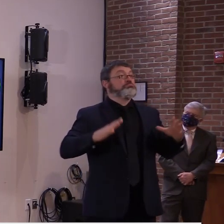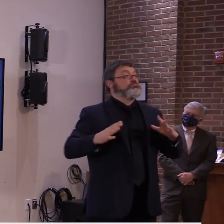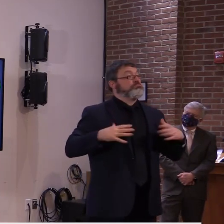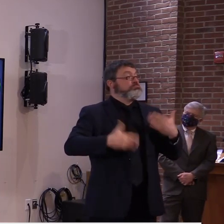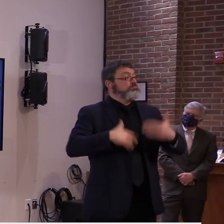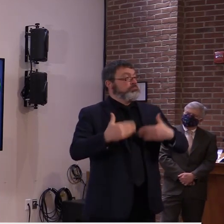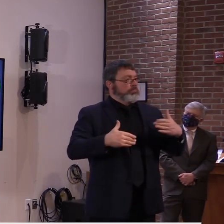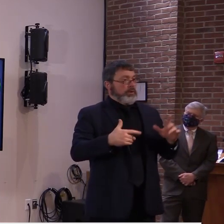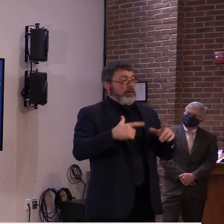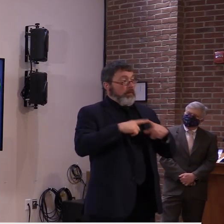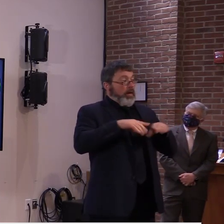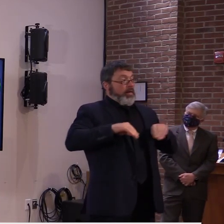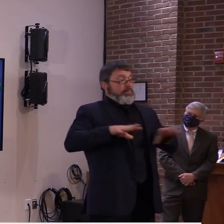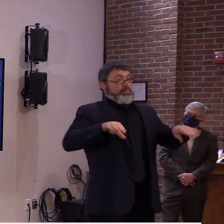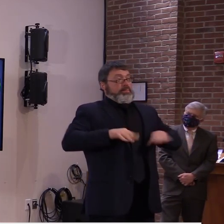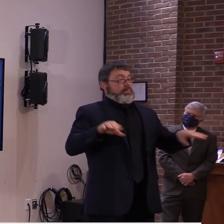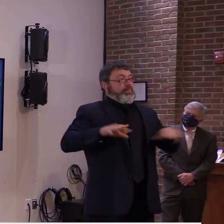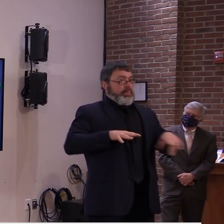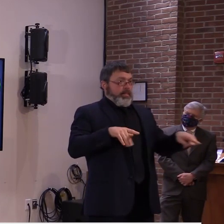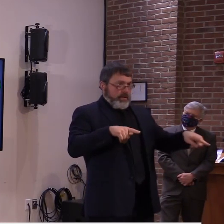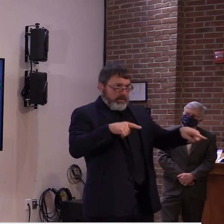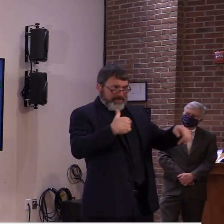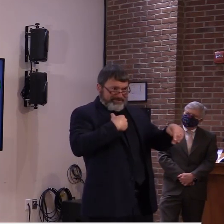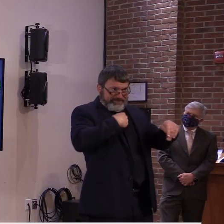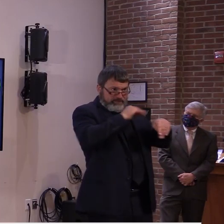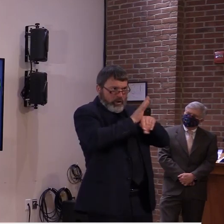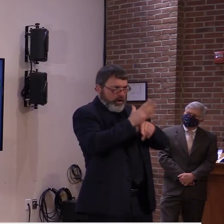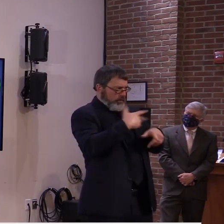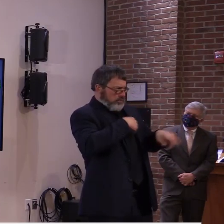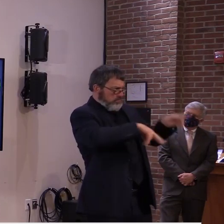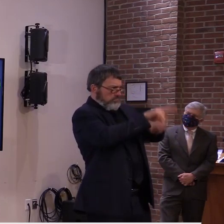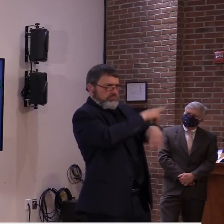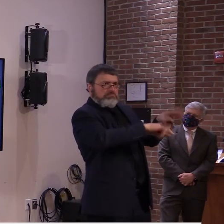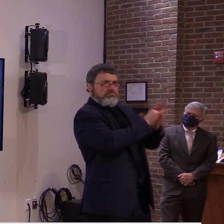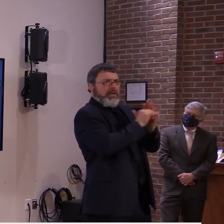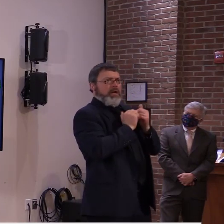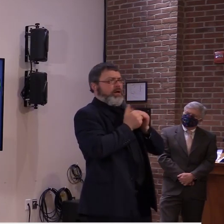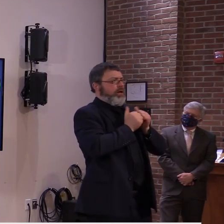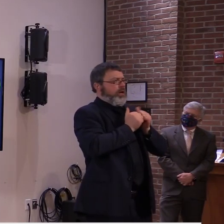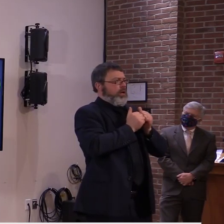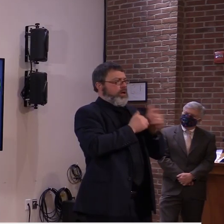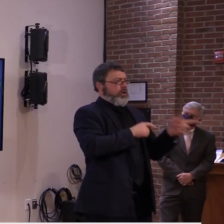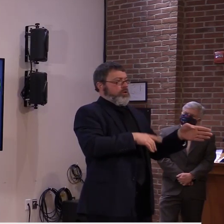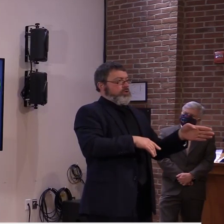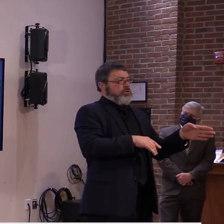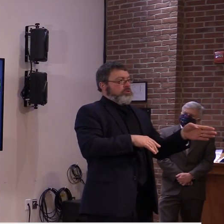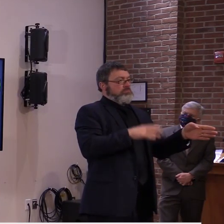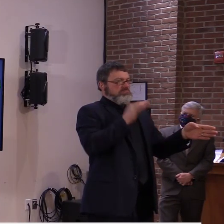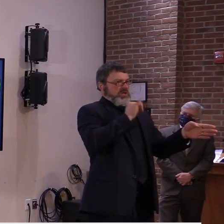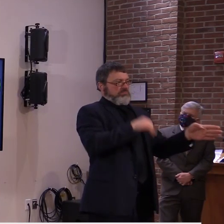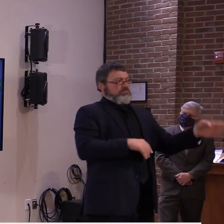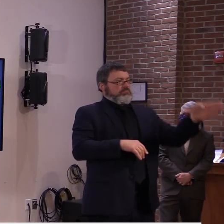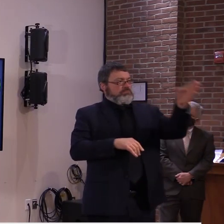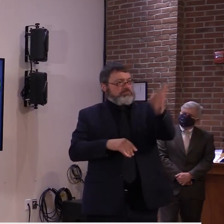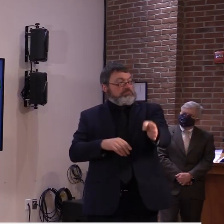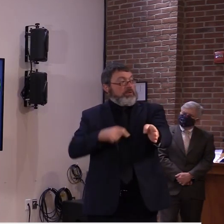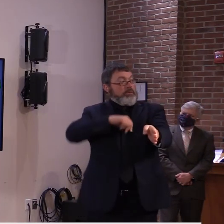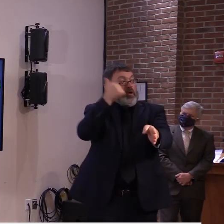people. If we're talking about an asymptomatic person, that's a very different situation, because you don't actually